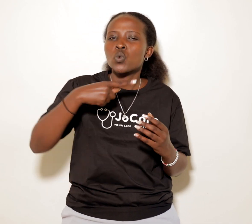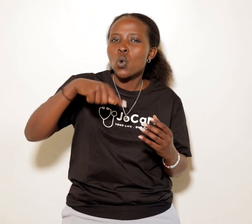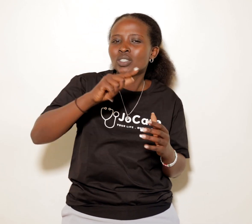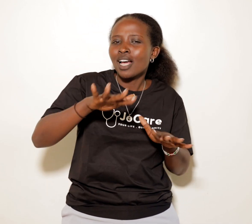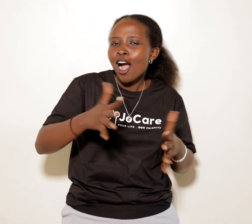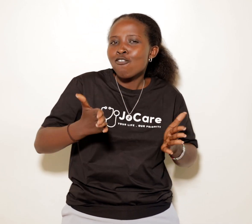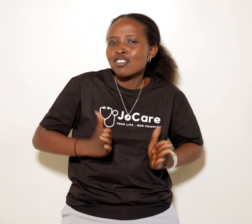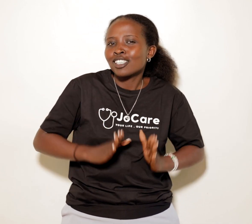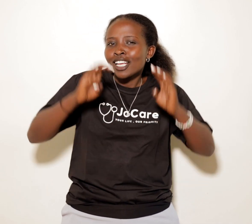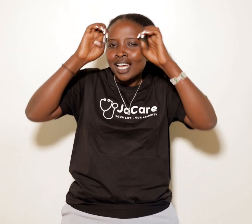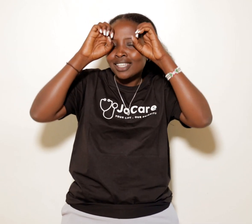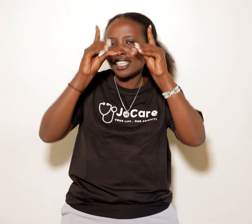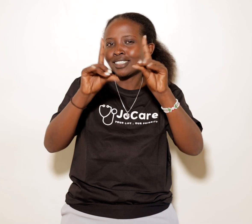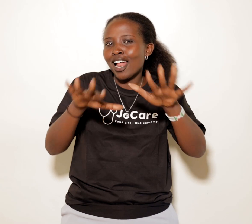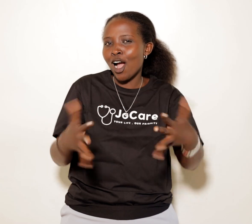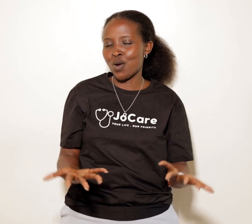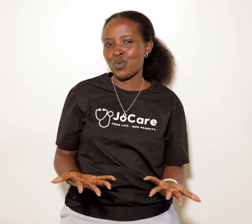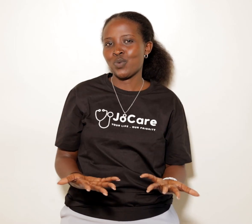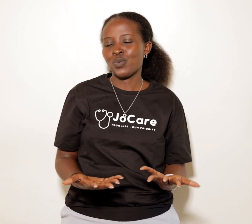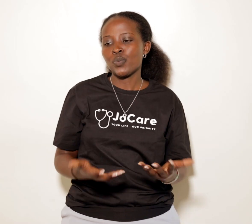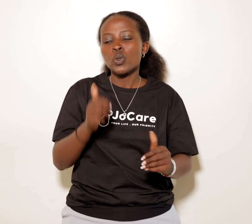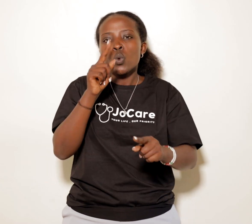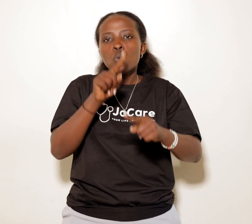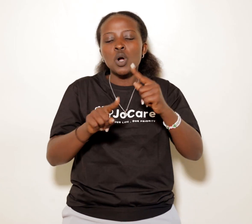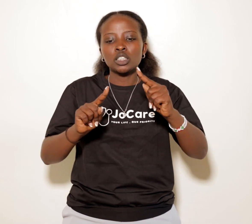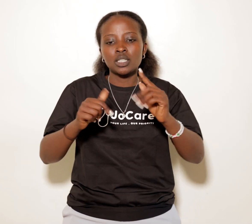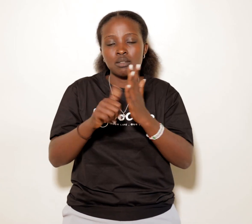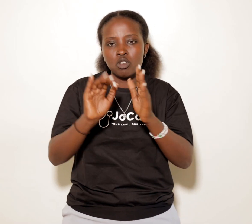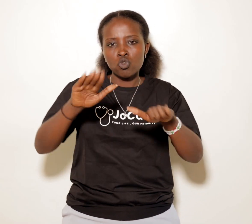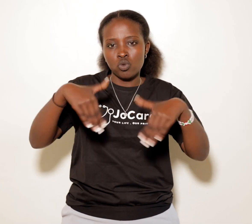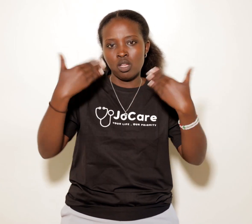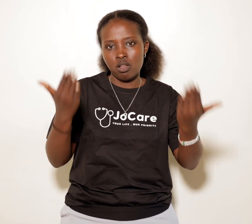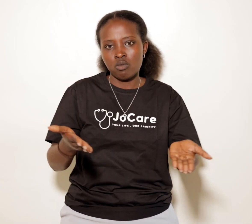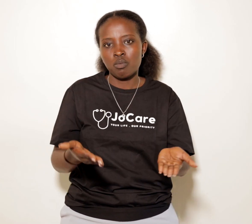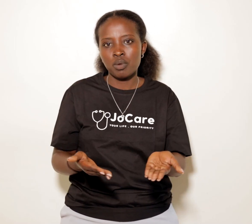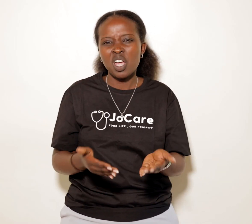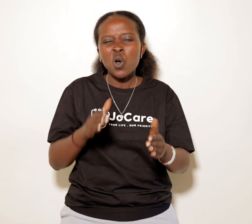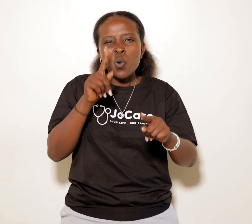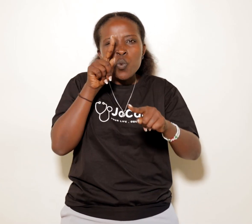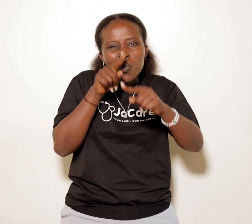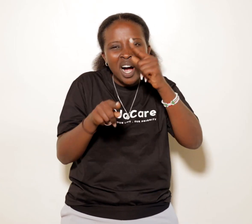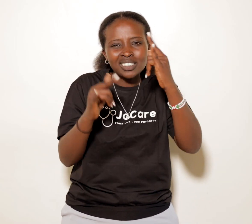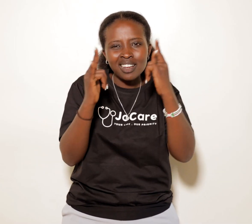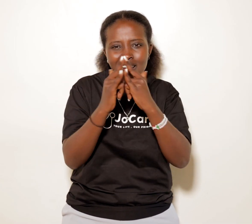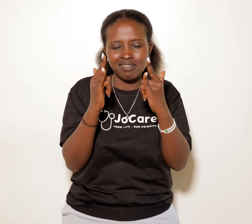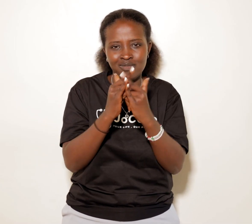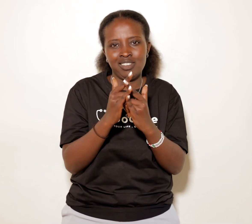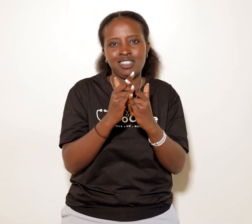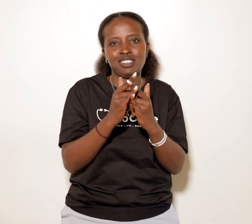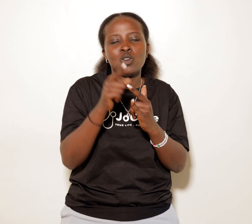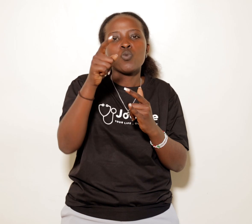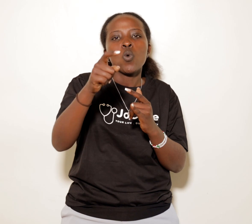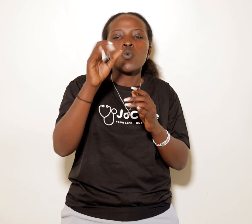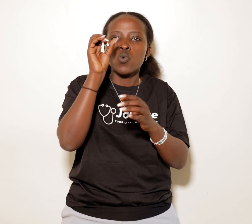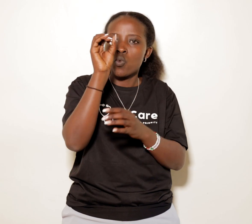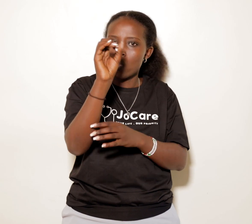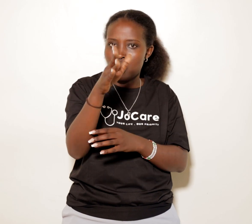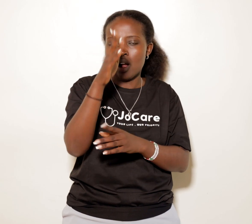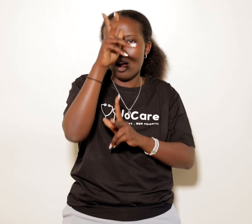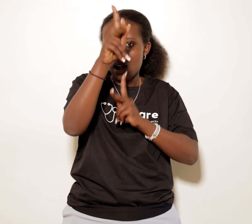health education. So the last question is, what is advice would you give or